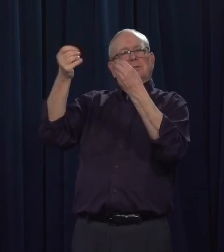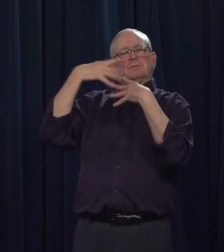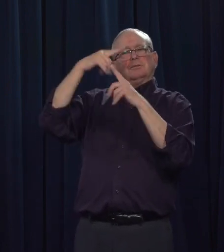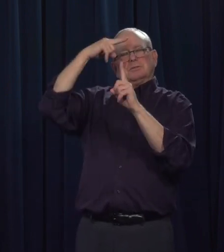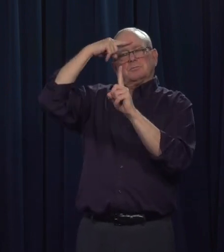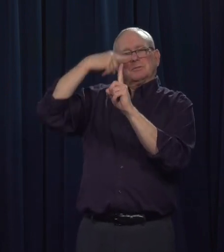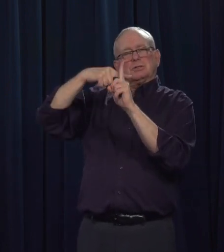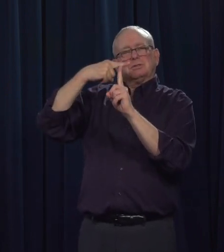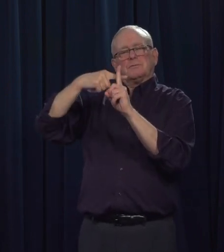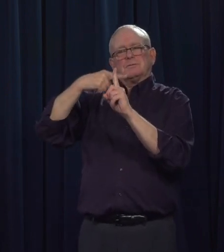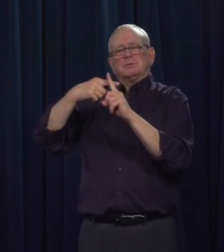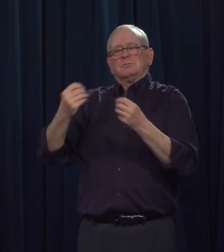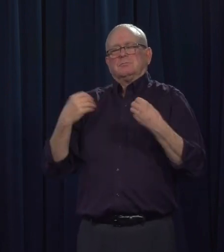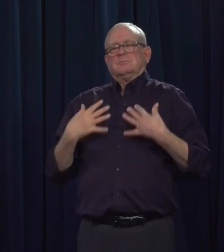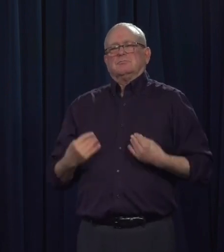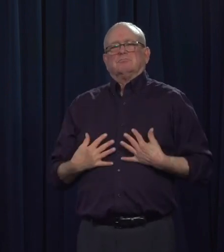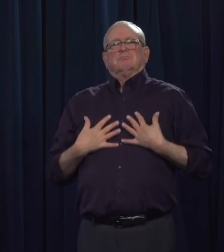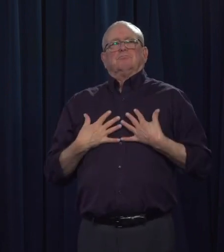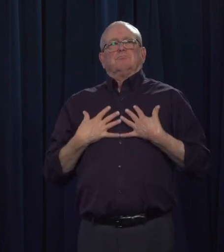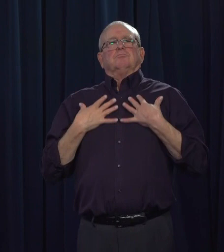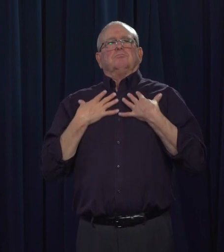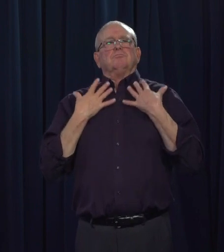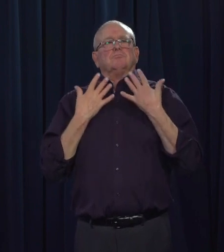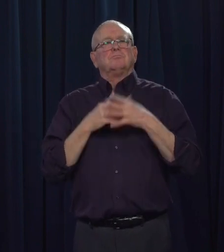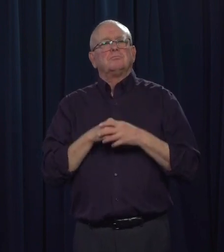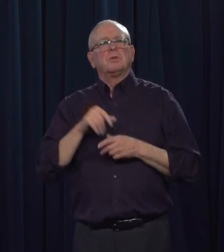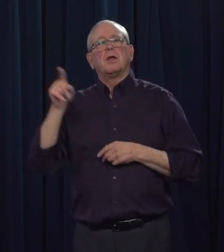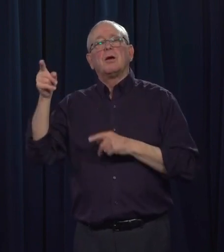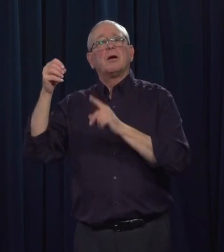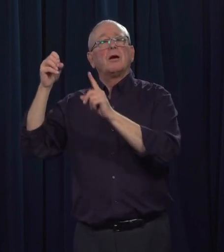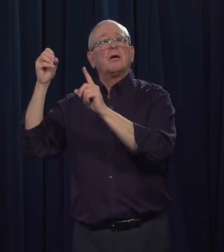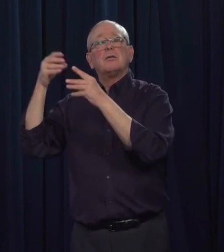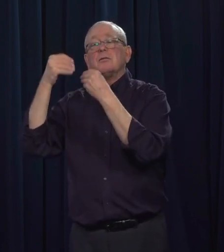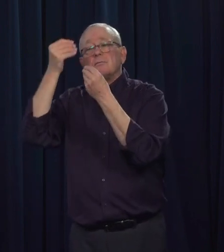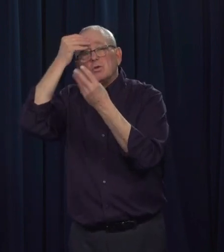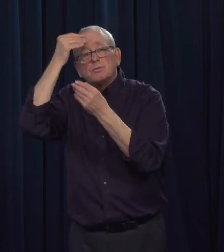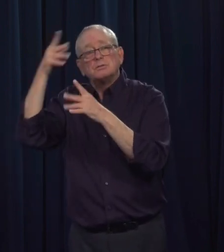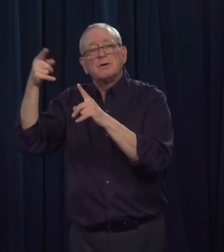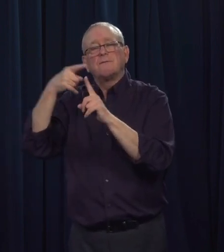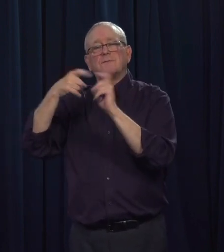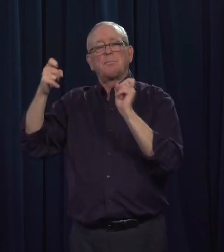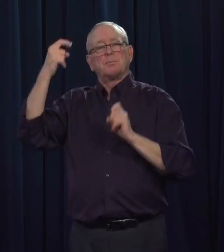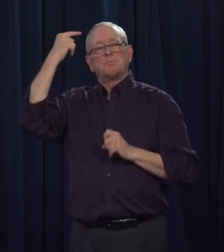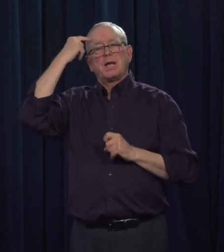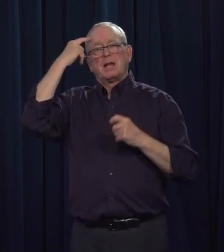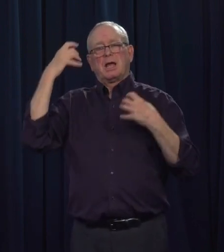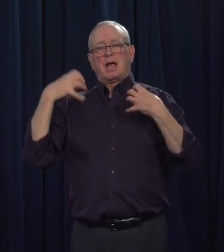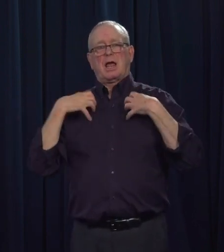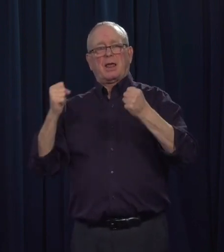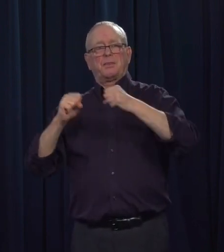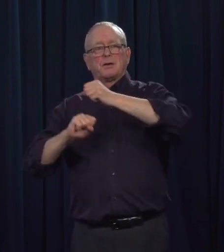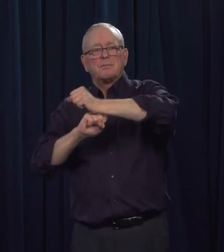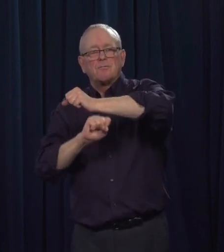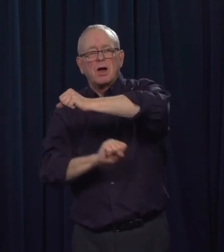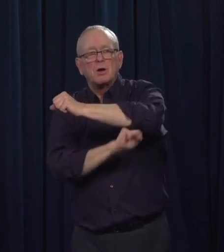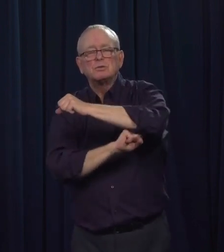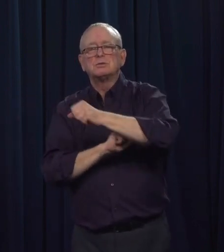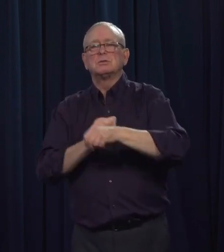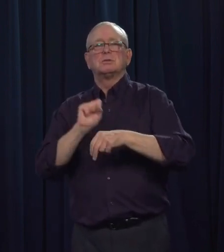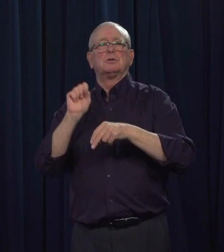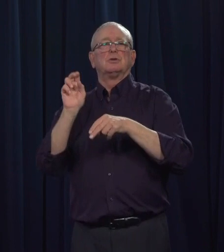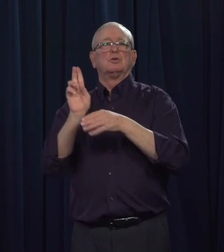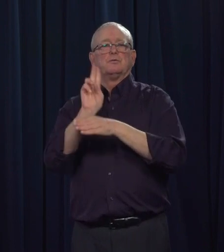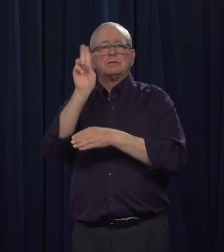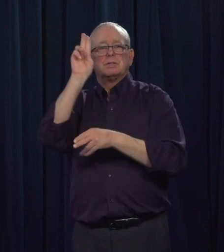Foundation, the University Hospital Foundation, the Calgary Health Trust, the Alberta Children's Hospital Foundation, and the Royal